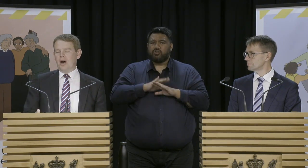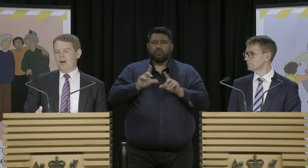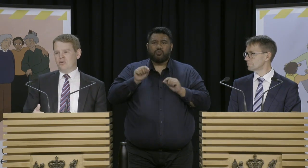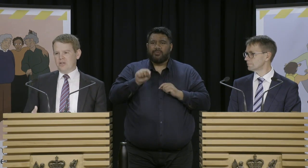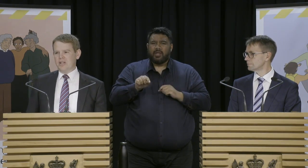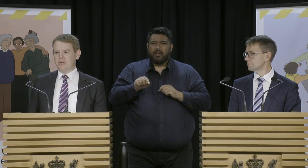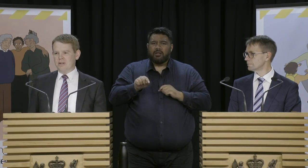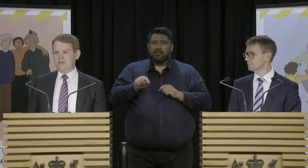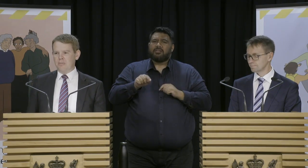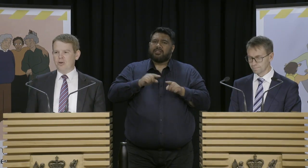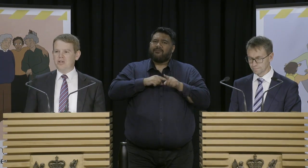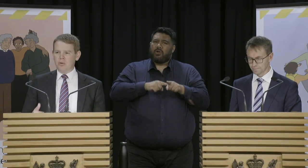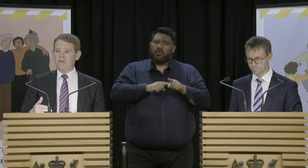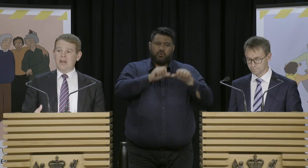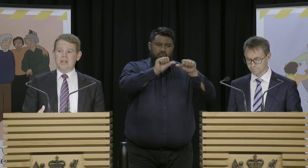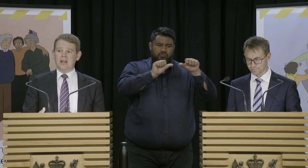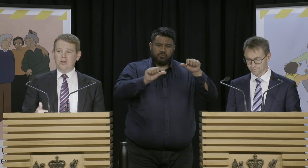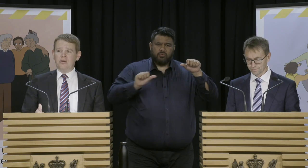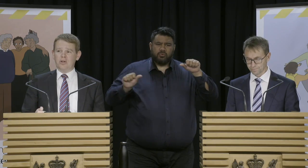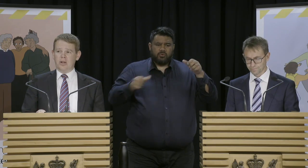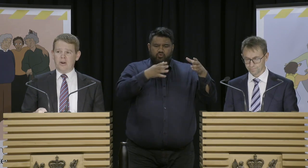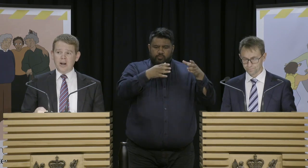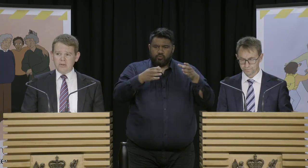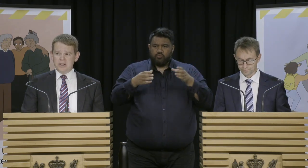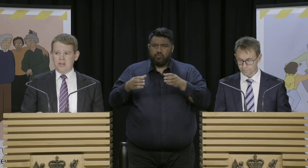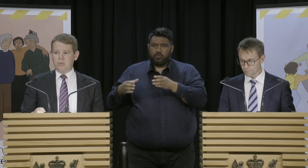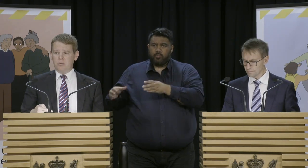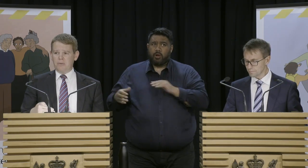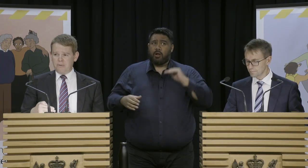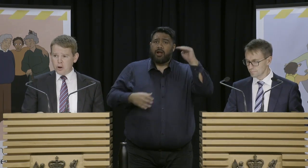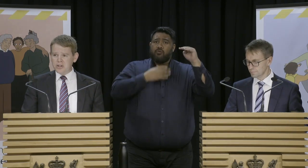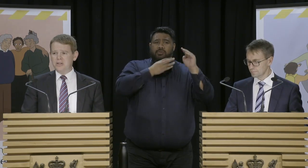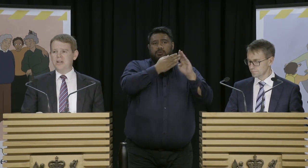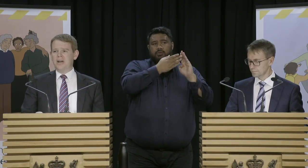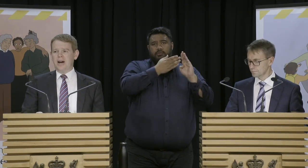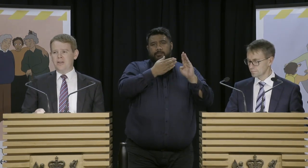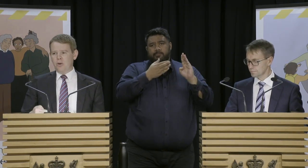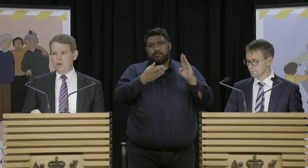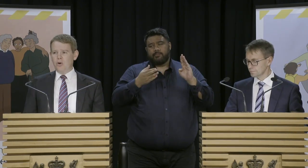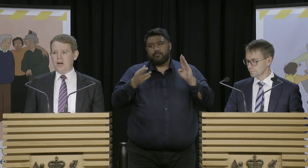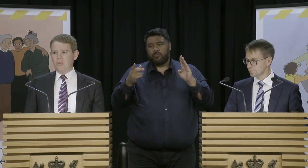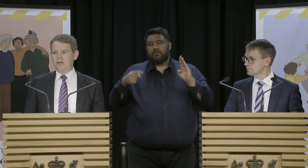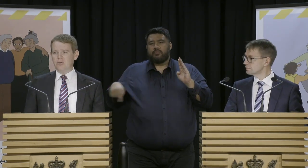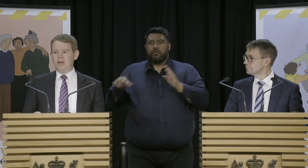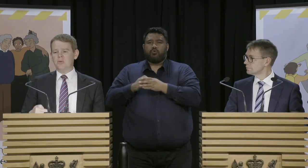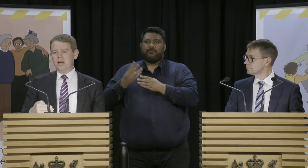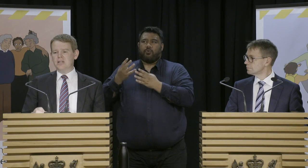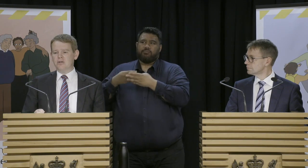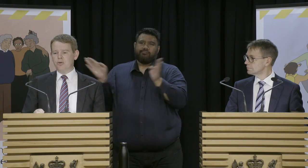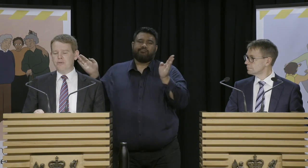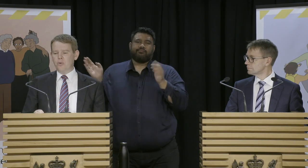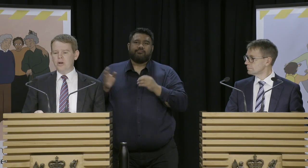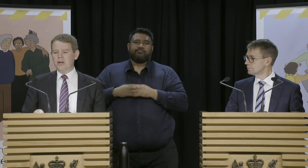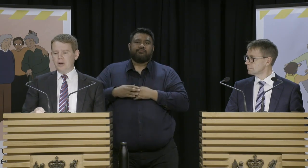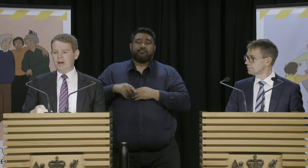just work our way through the sequencing framework so that we're vaccinating those at the higher risk first, and then we will work our way through. Once we get